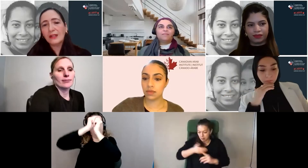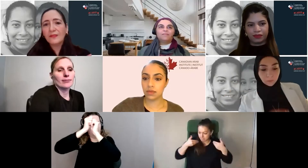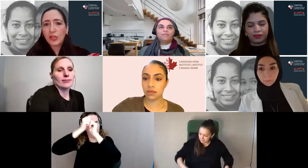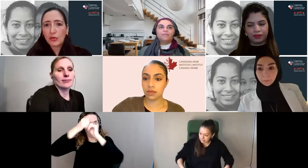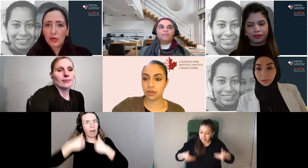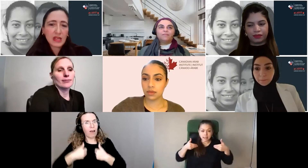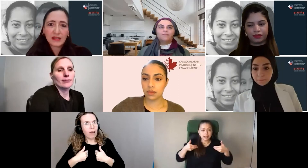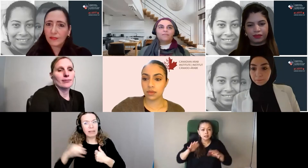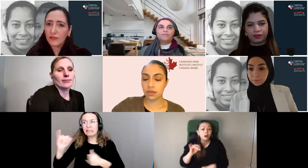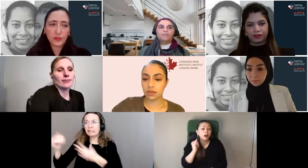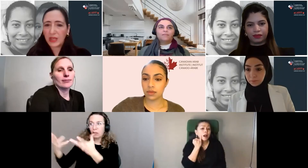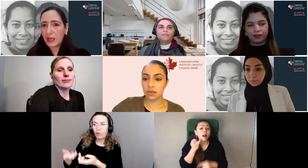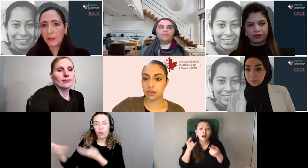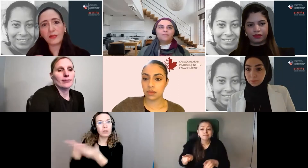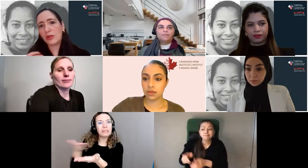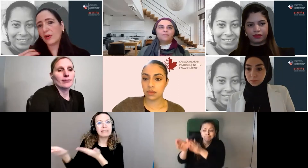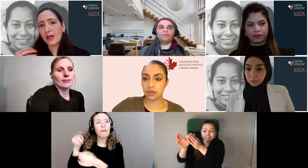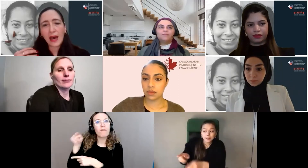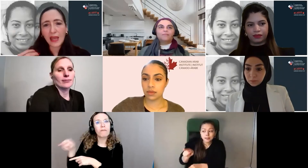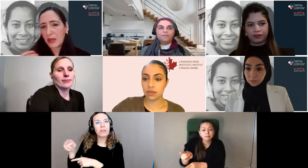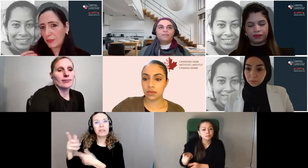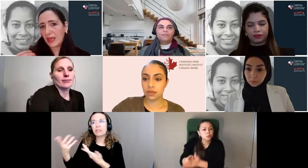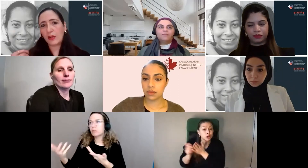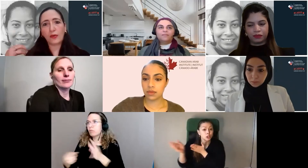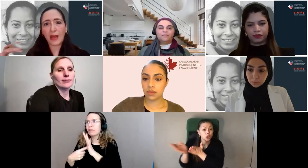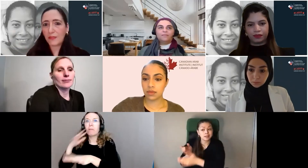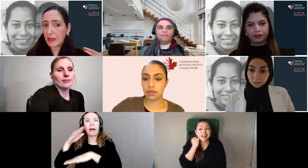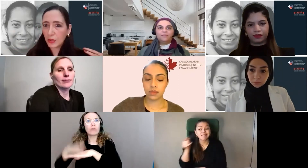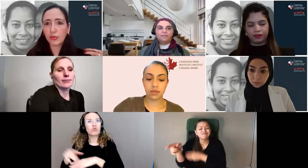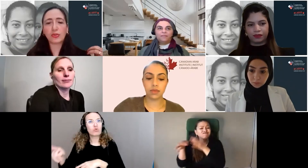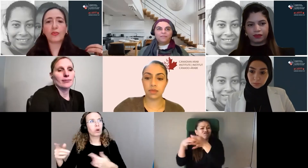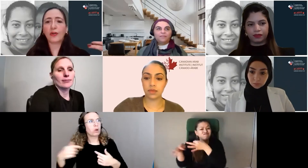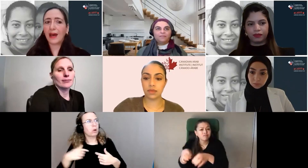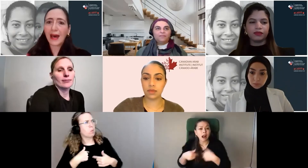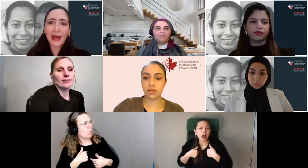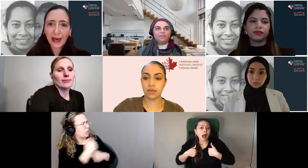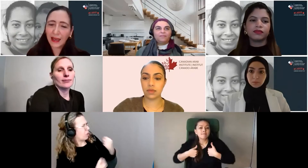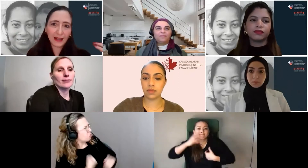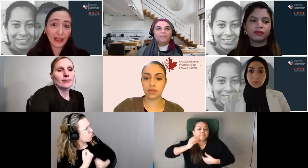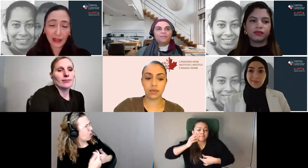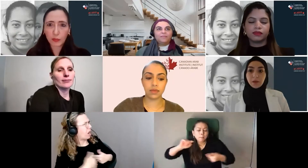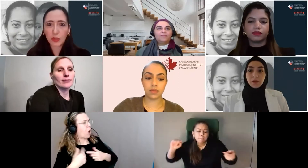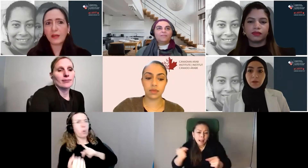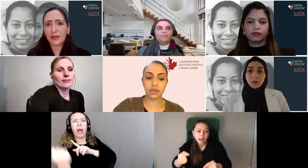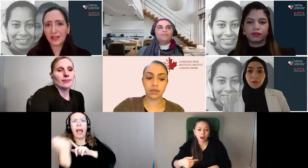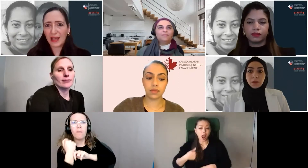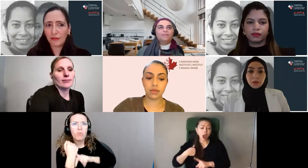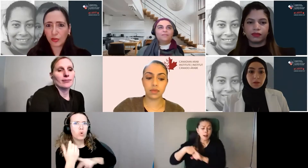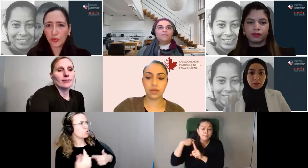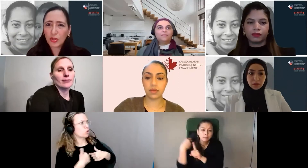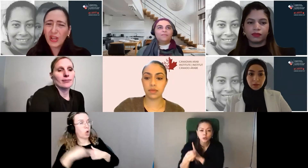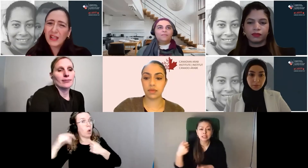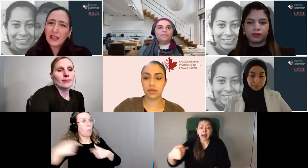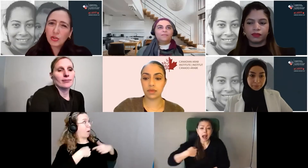services is speaking about I am in pain, or I am being abused, or I, and when we talk about that